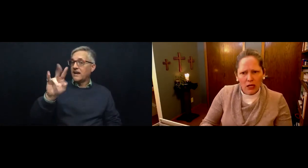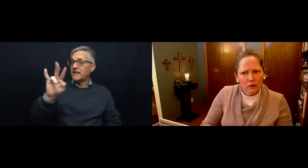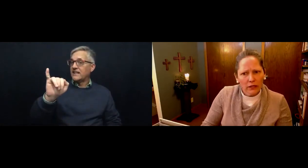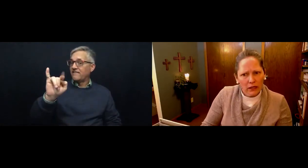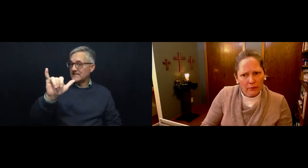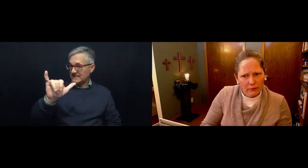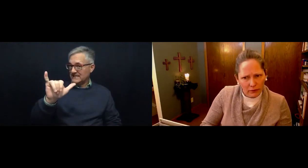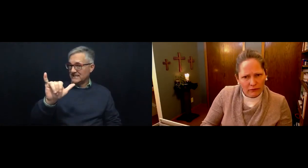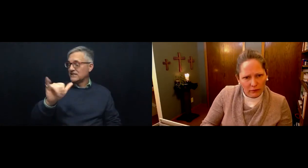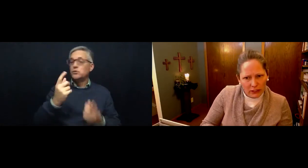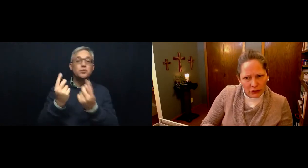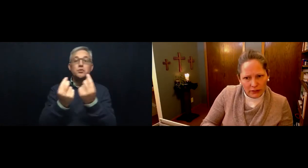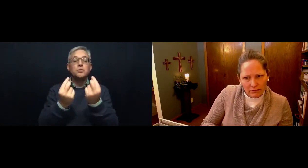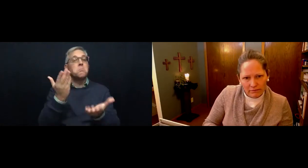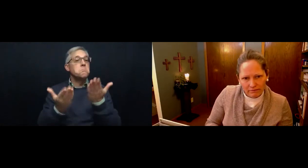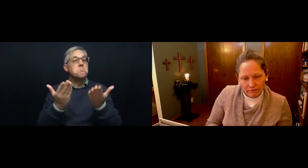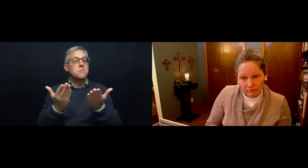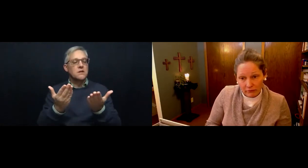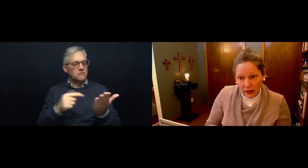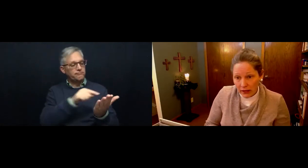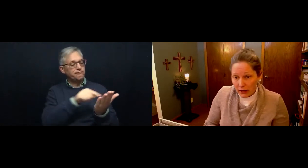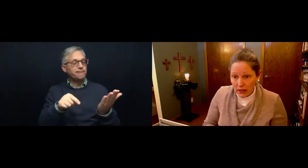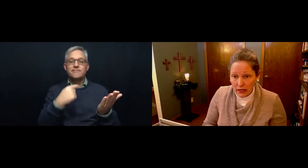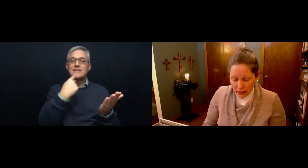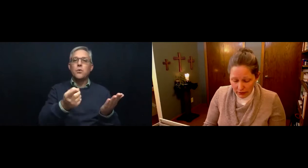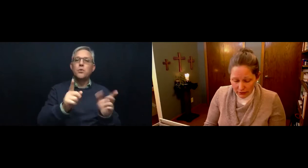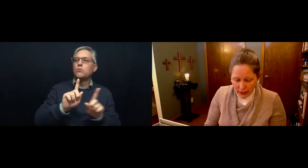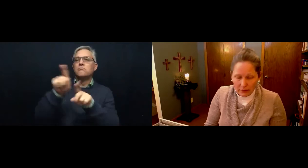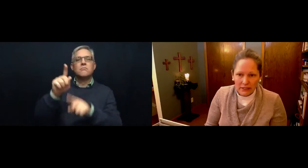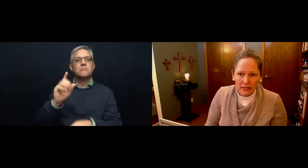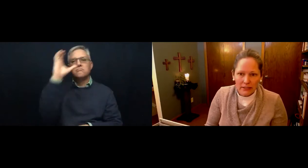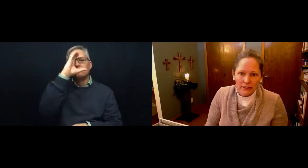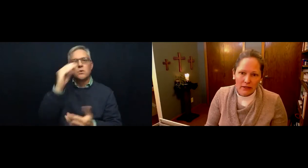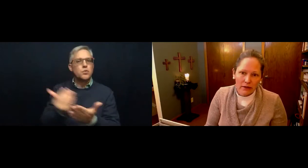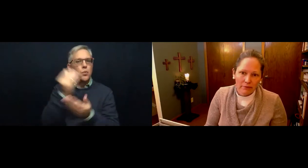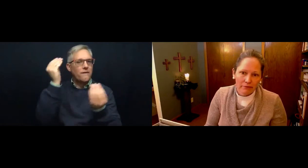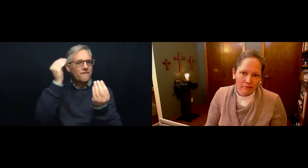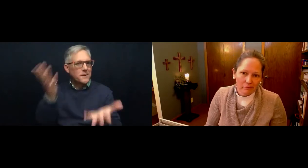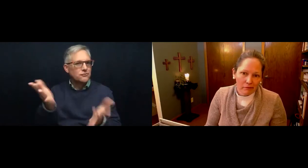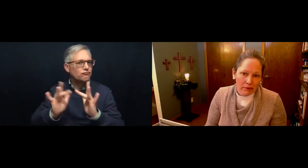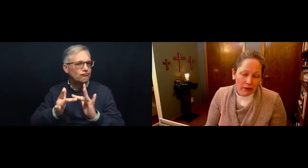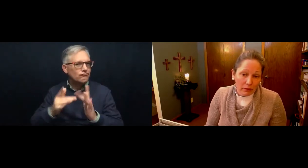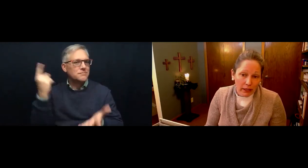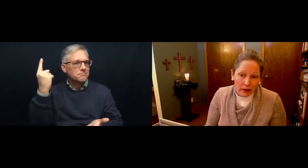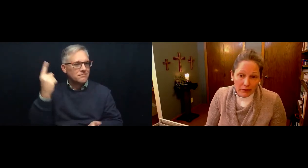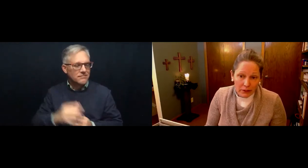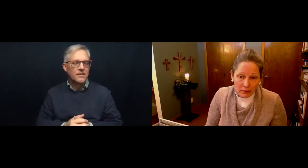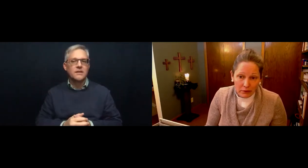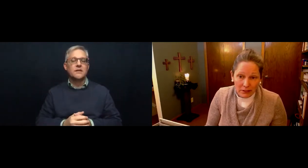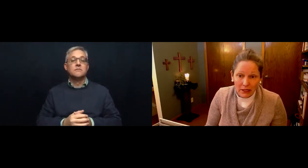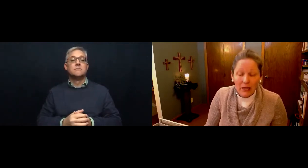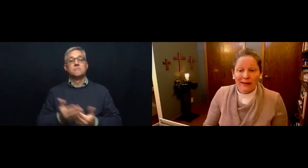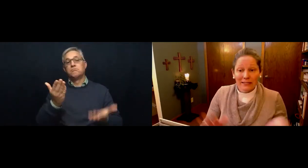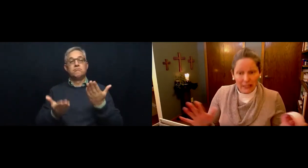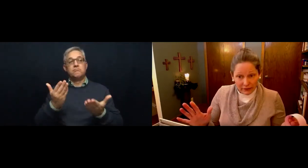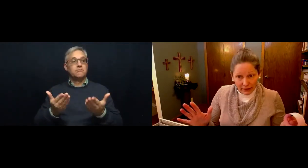like looking up new information. And other times it's maybe going out into the